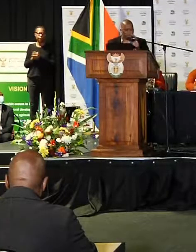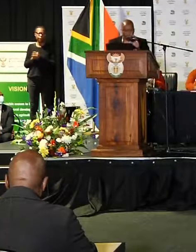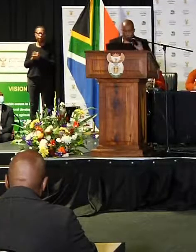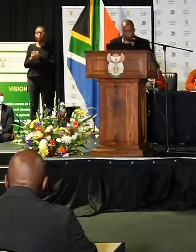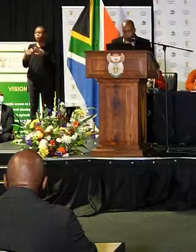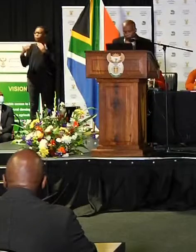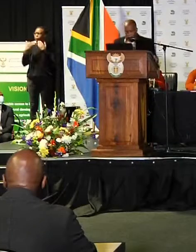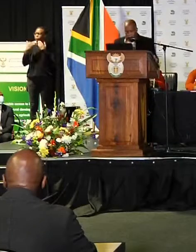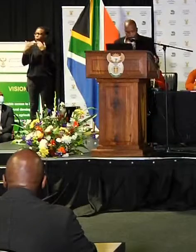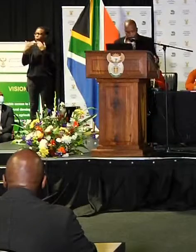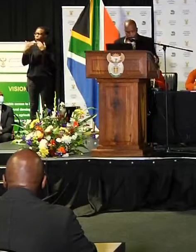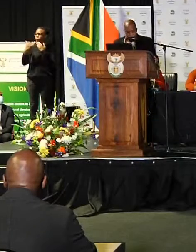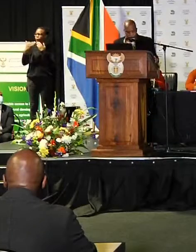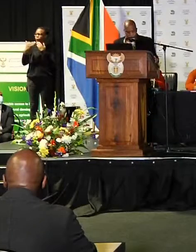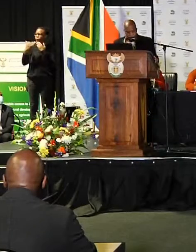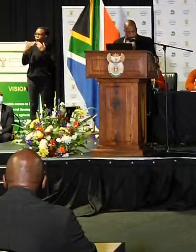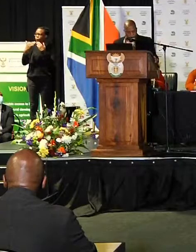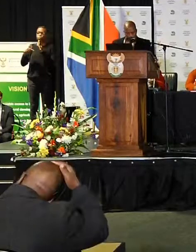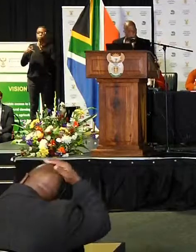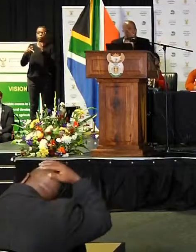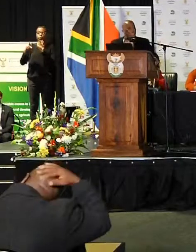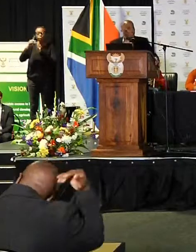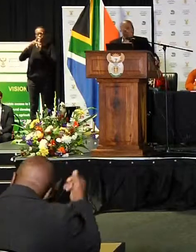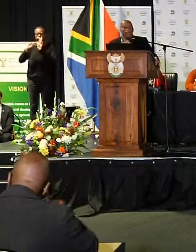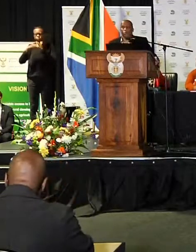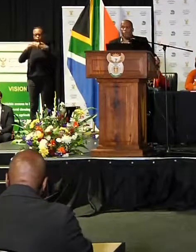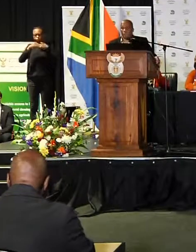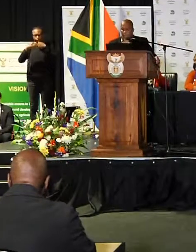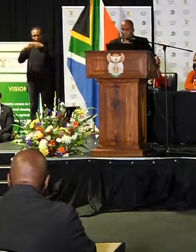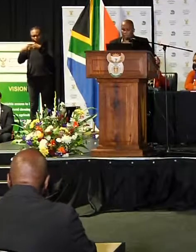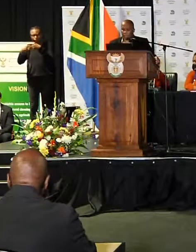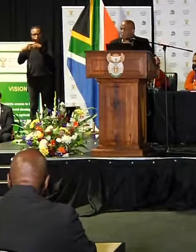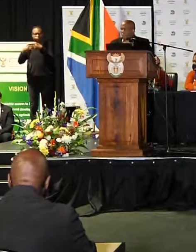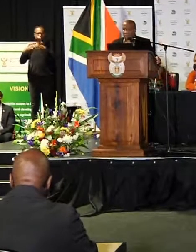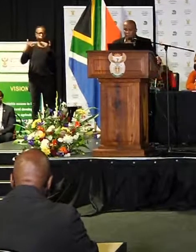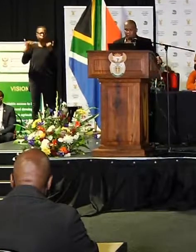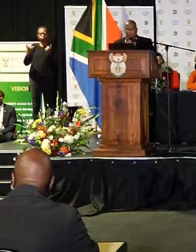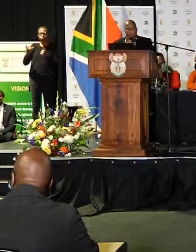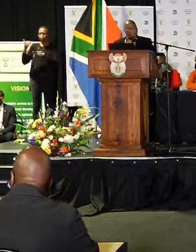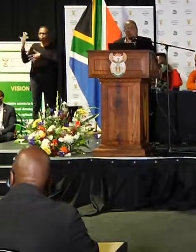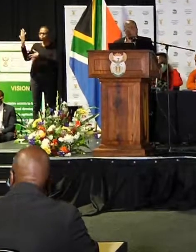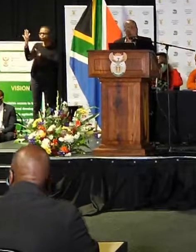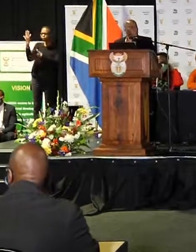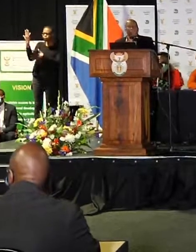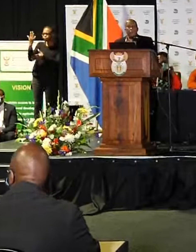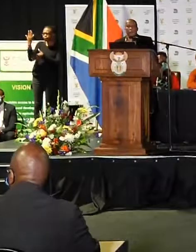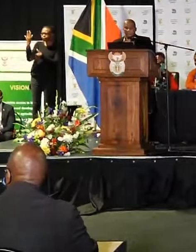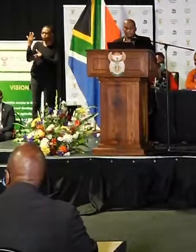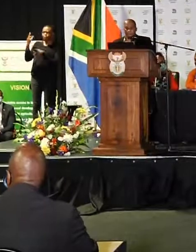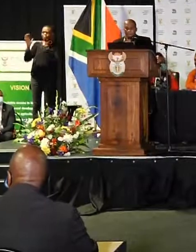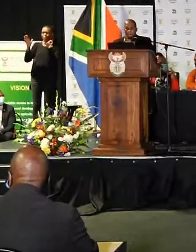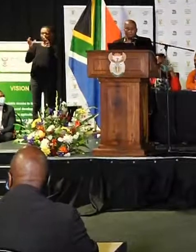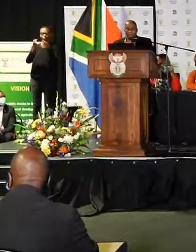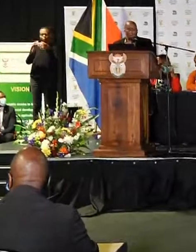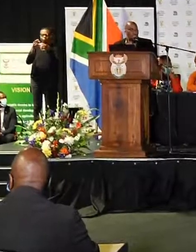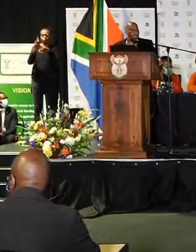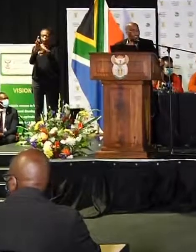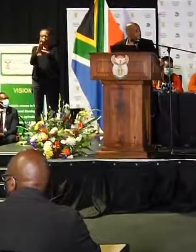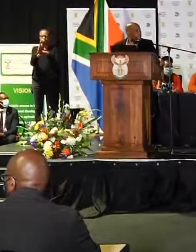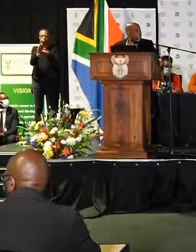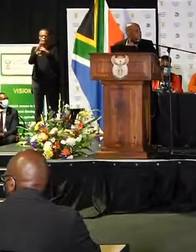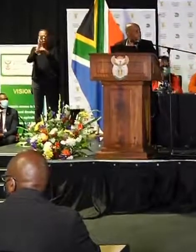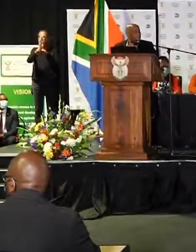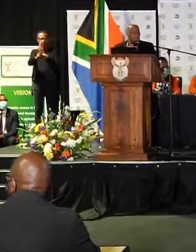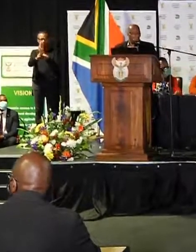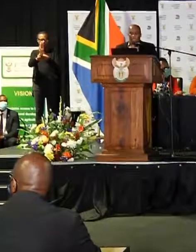Thank you very much, Program Director. I'm going to be presenting on behalf of Commission